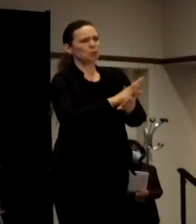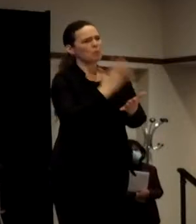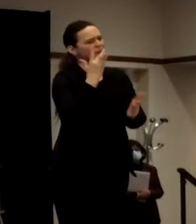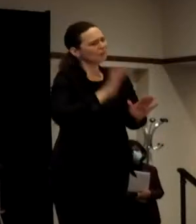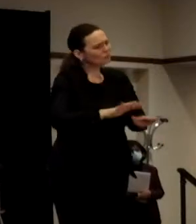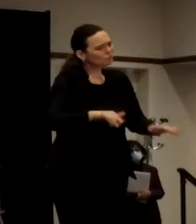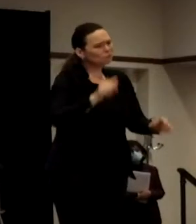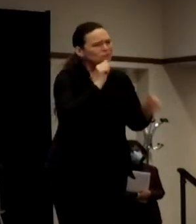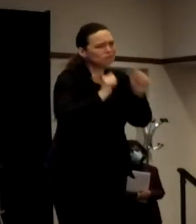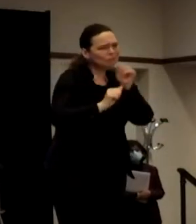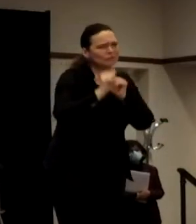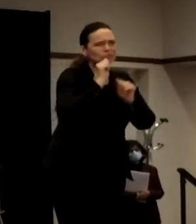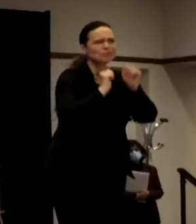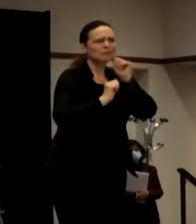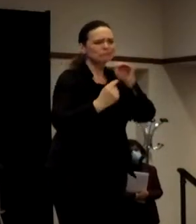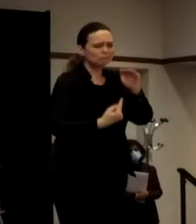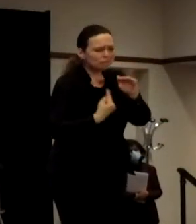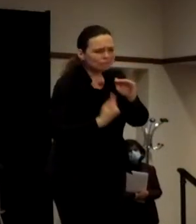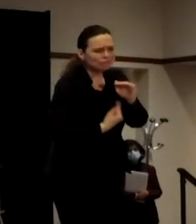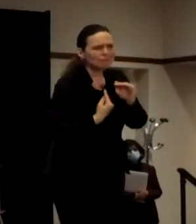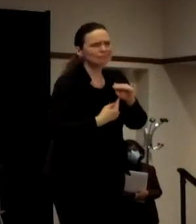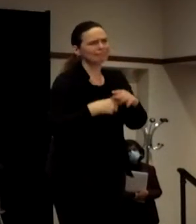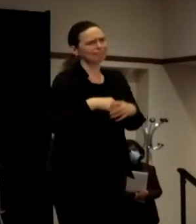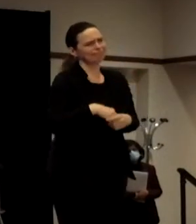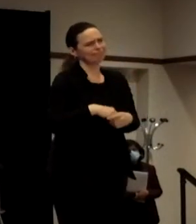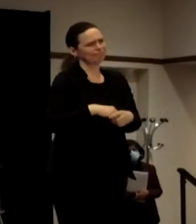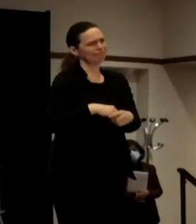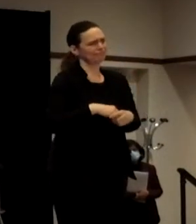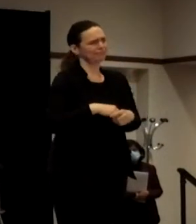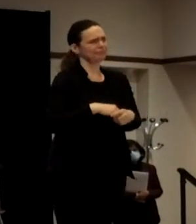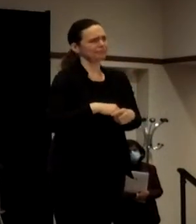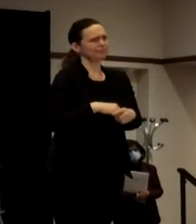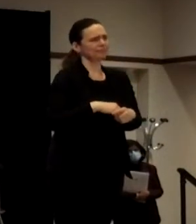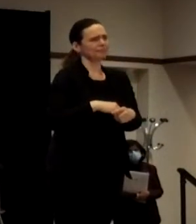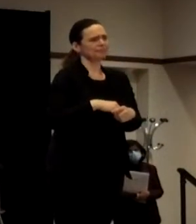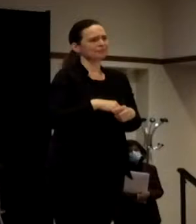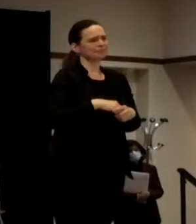at mental health visitations to hospitals, all the